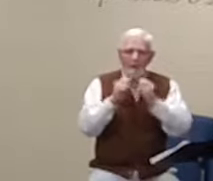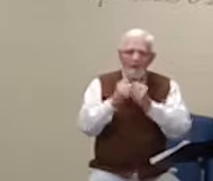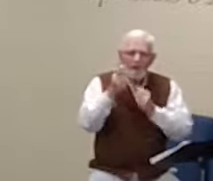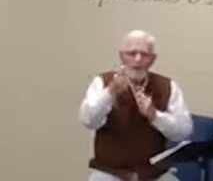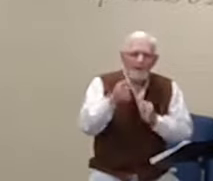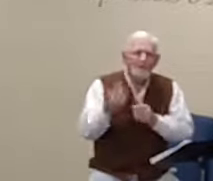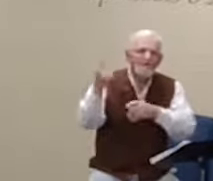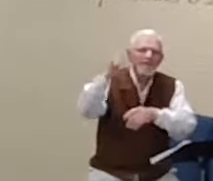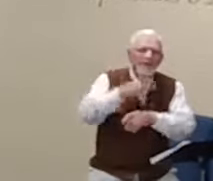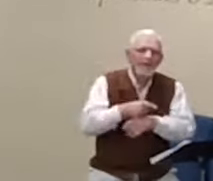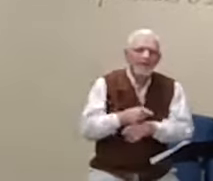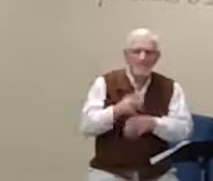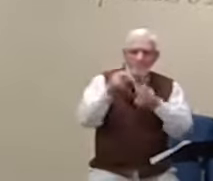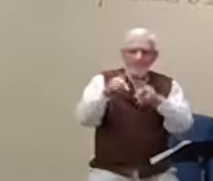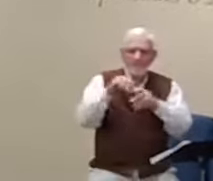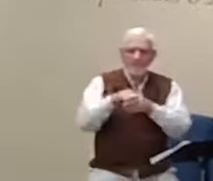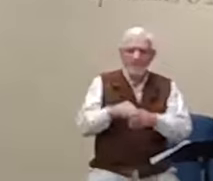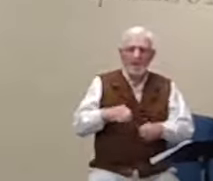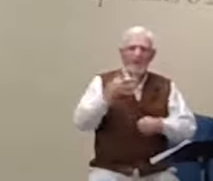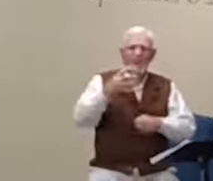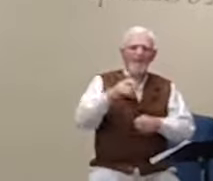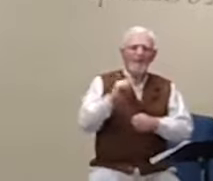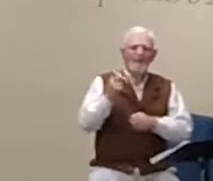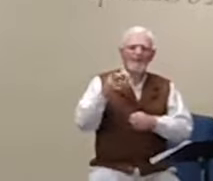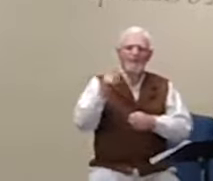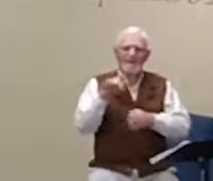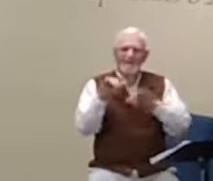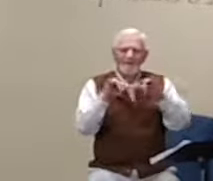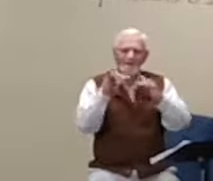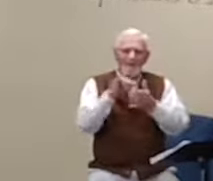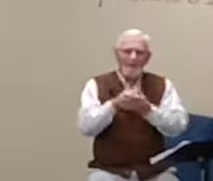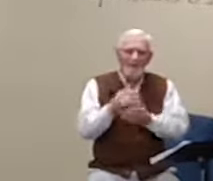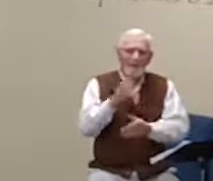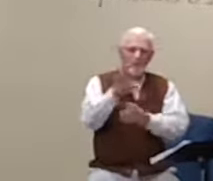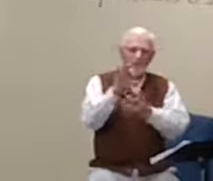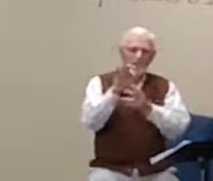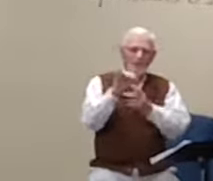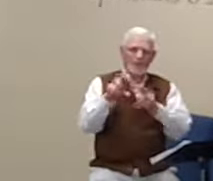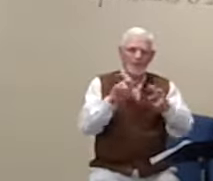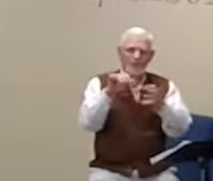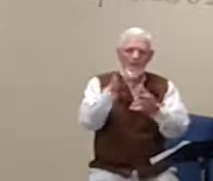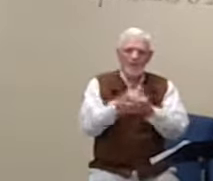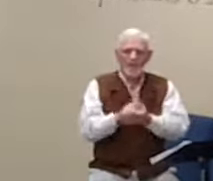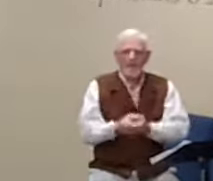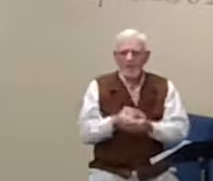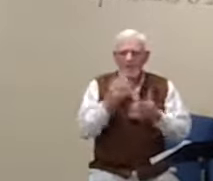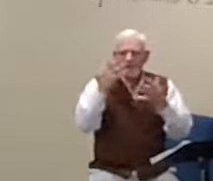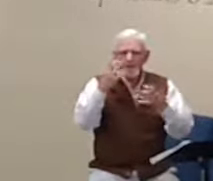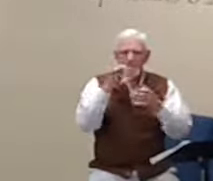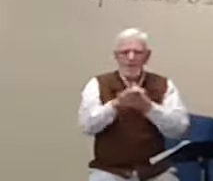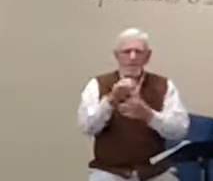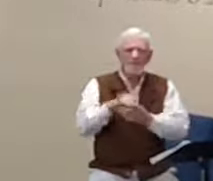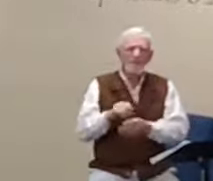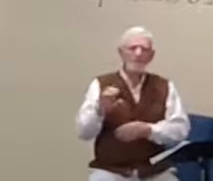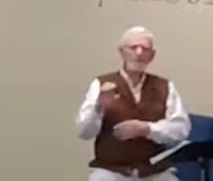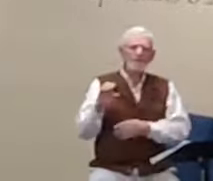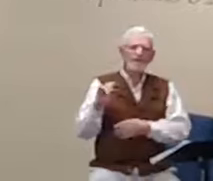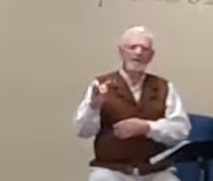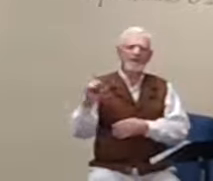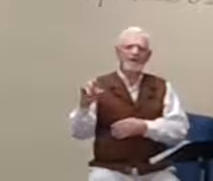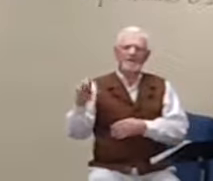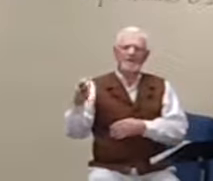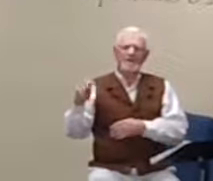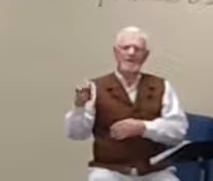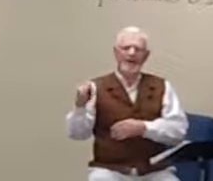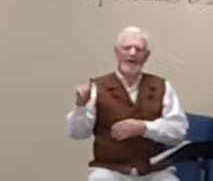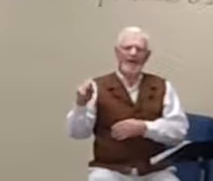over here. That's how the Lord could speak to you today, if he so chose to do so. So I don't believe in circumstances. The Lord could